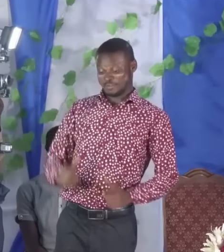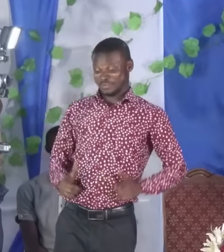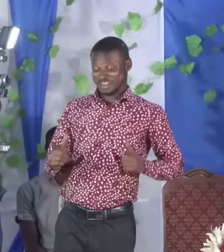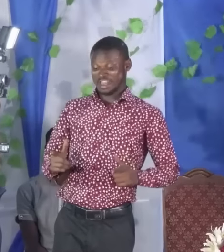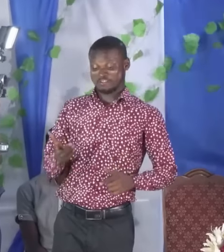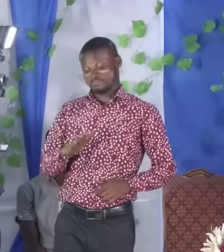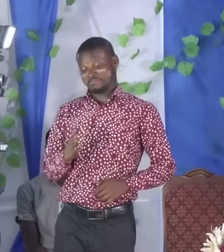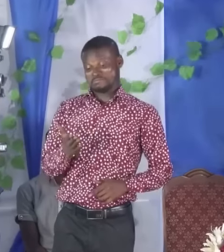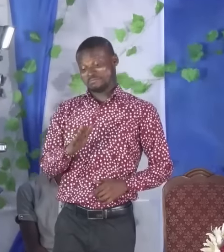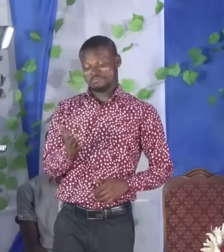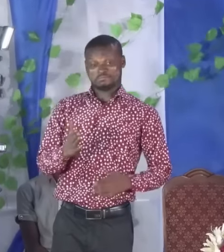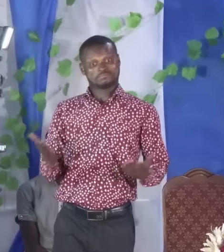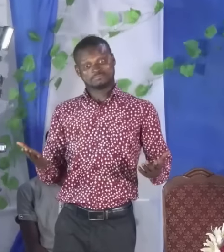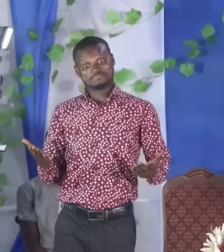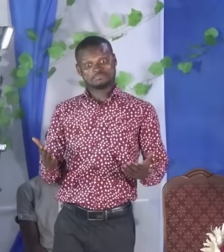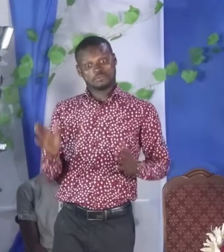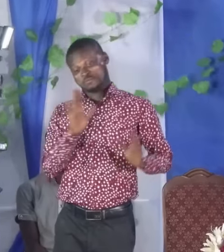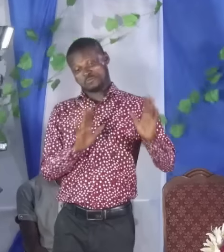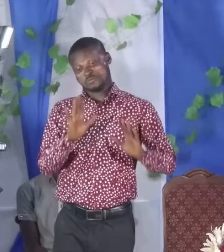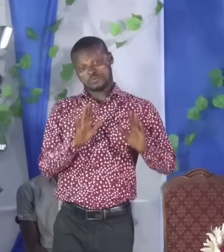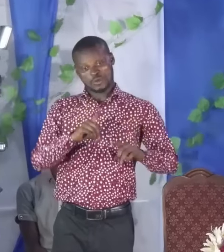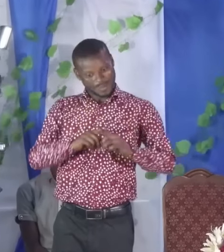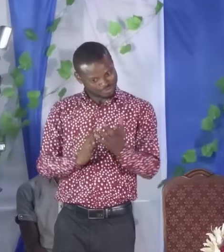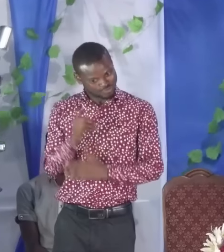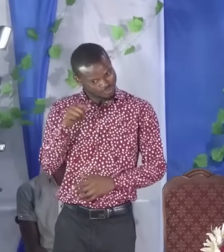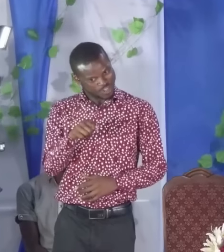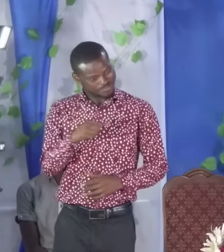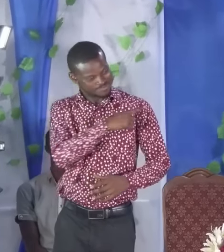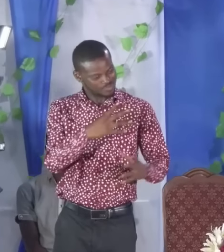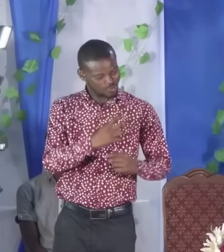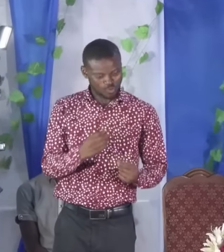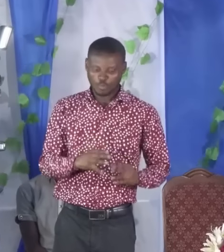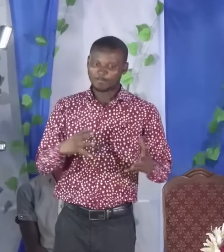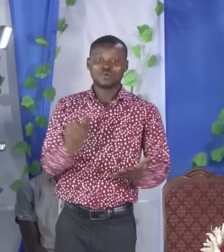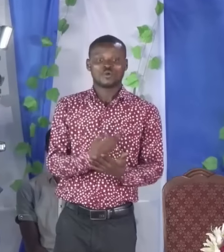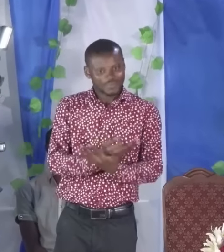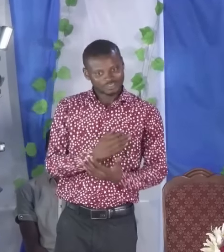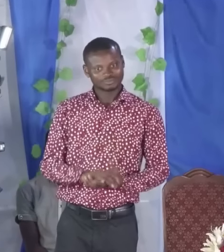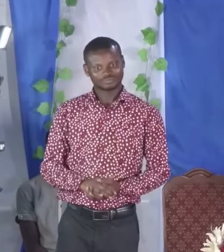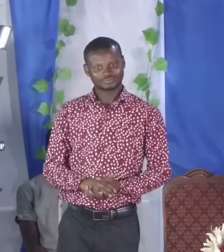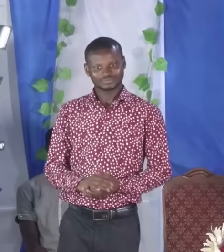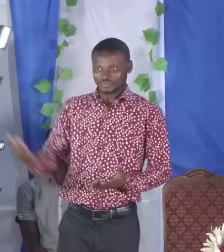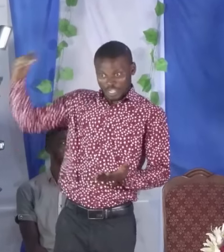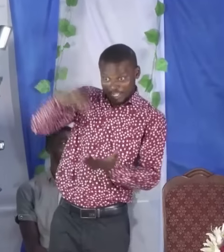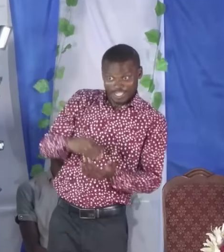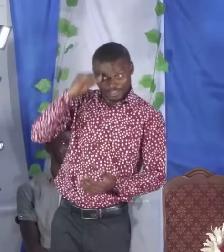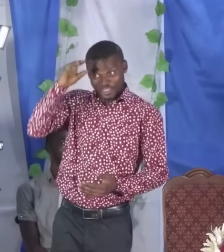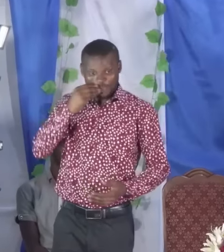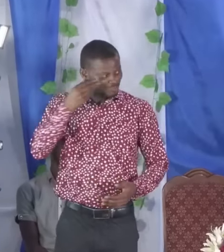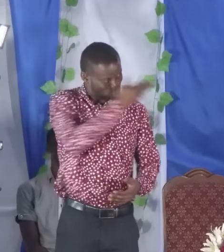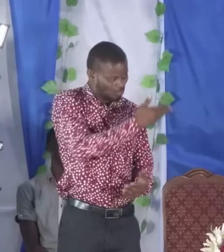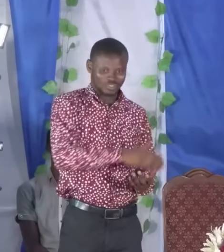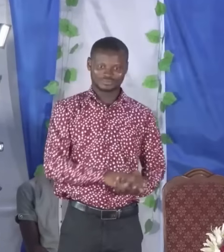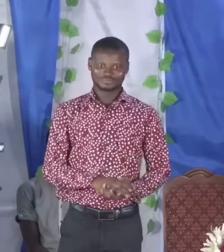kru kru wa. O jina ho. Hey, brother. You see that lady? She is a lawyer. I'm going to ask her to give you some more, but I'm saying,